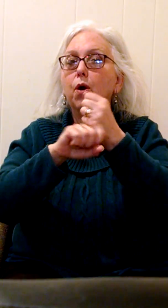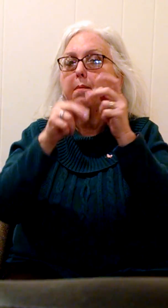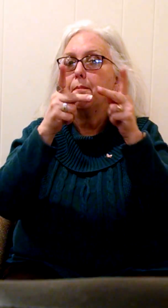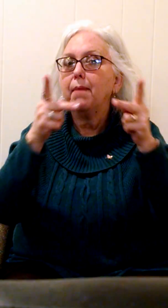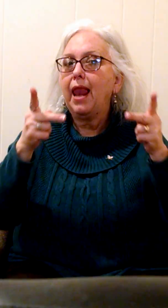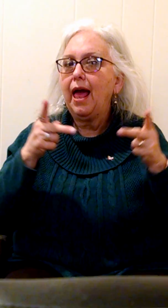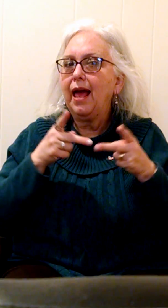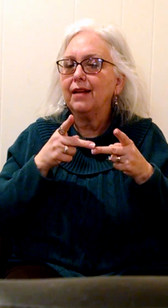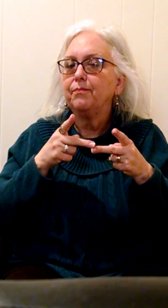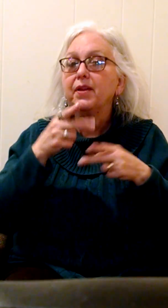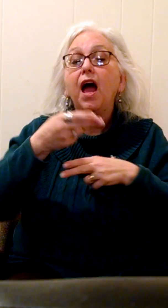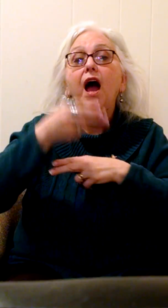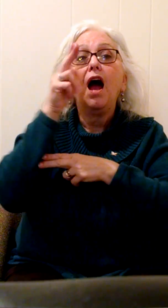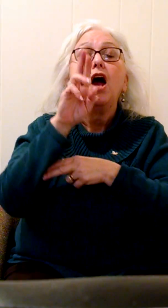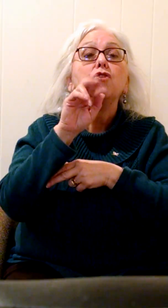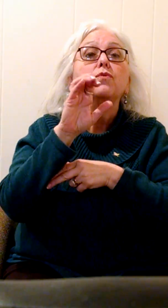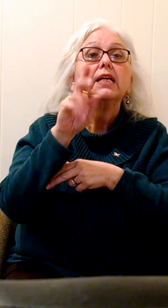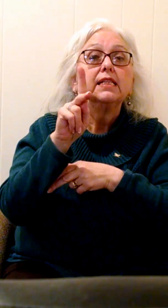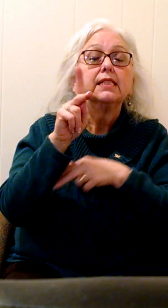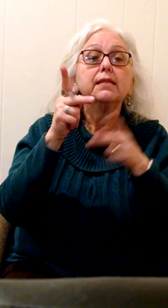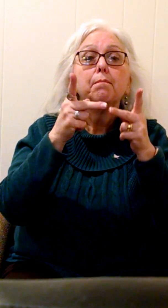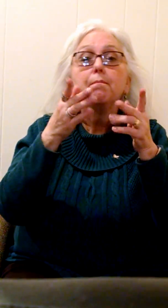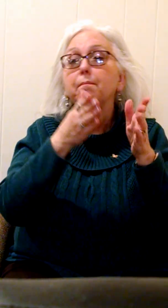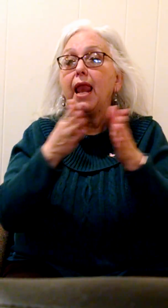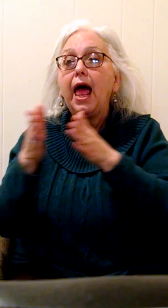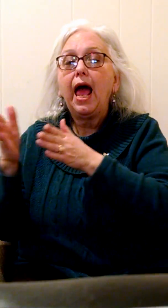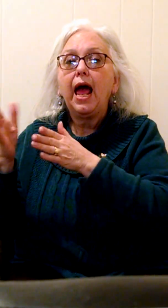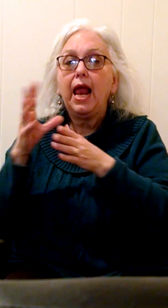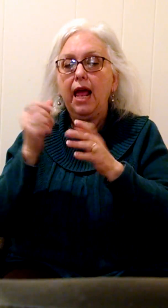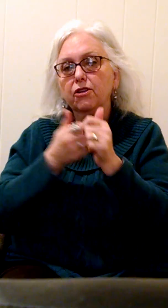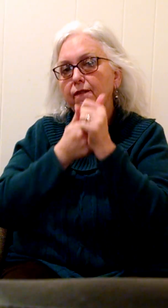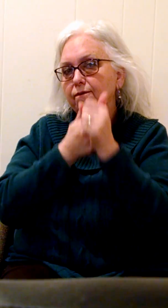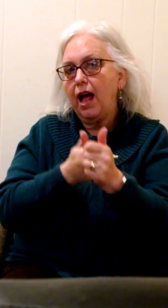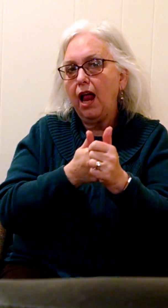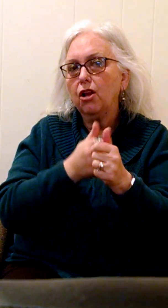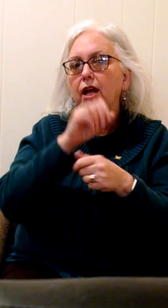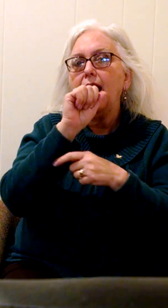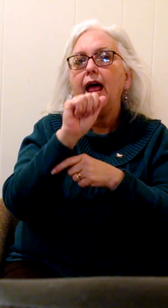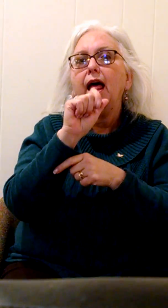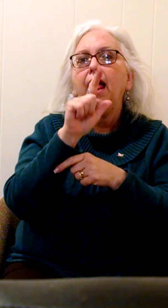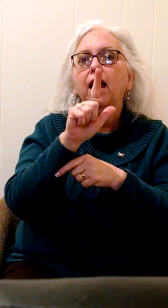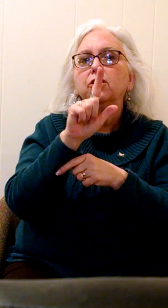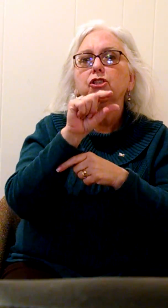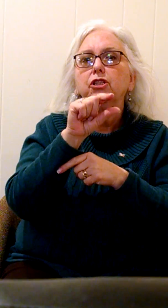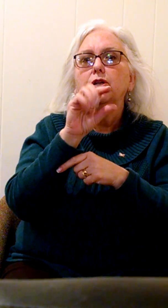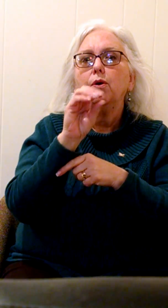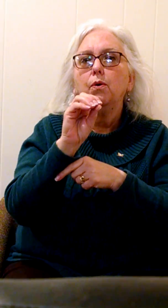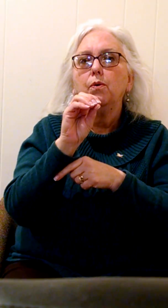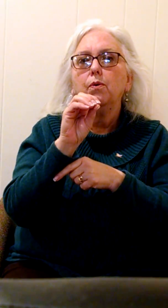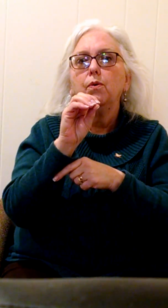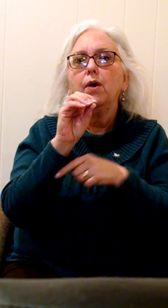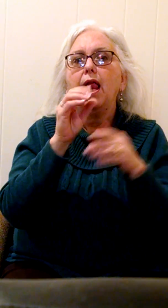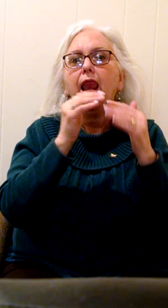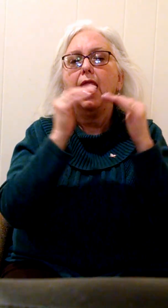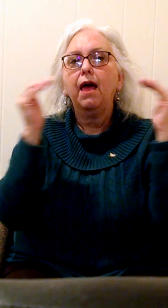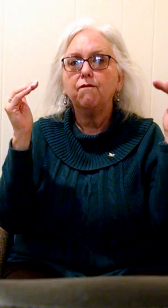high-risk plan, and in accordance with your ALGO level, ALGO.